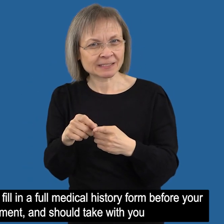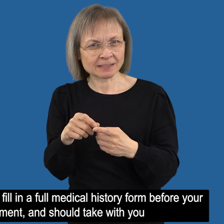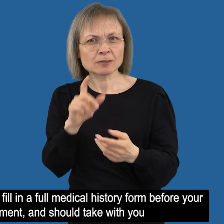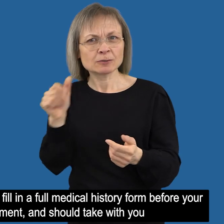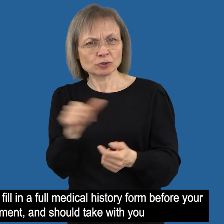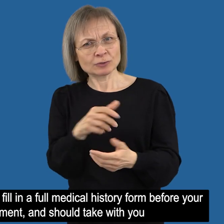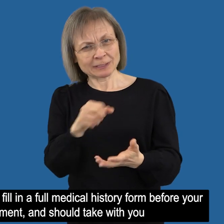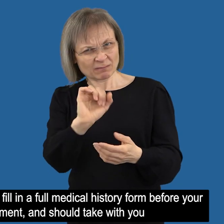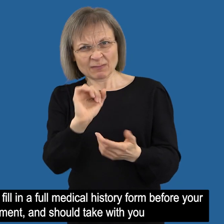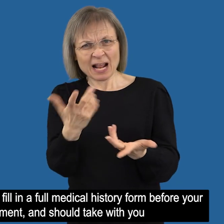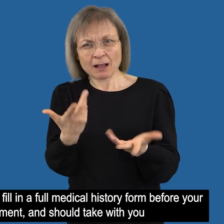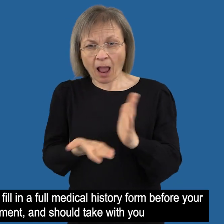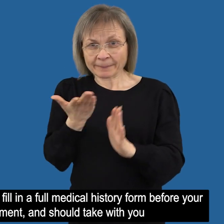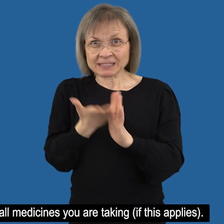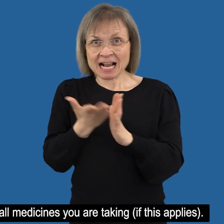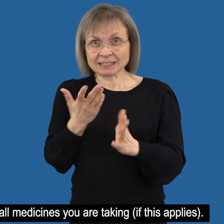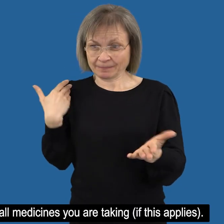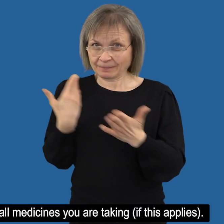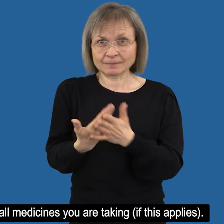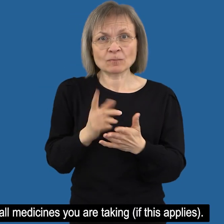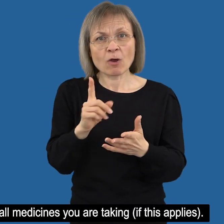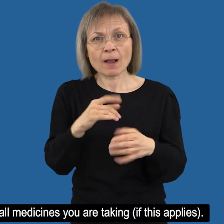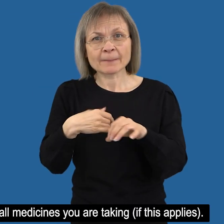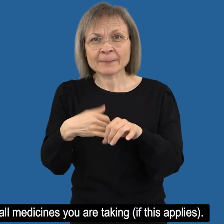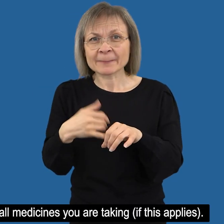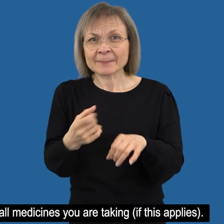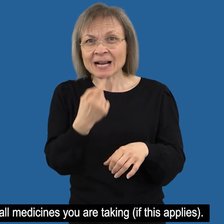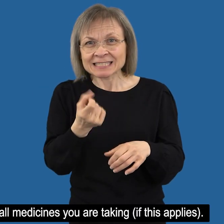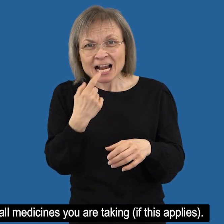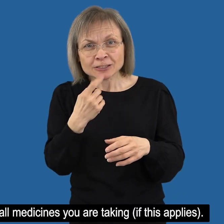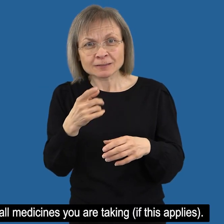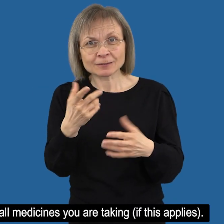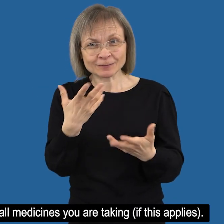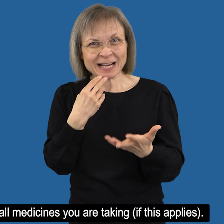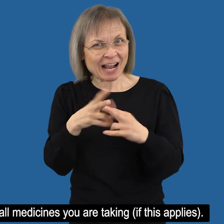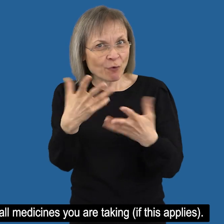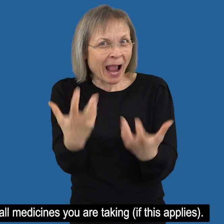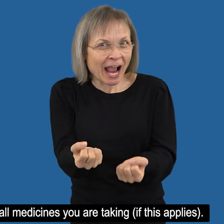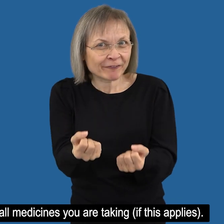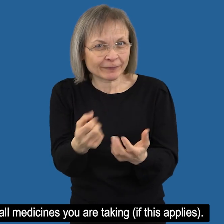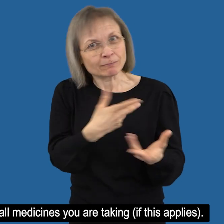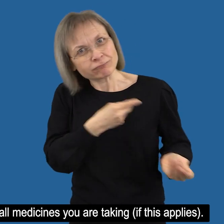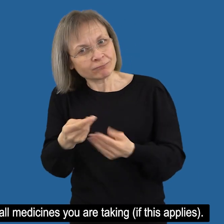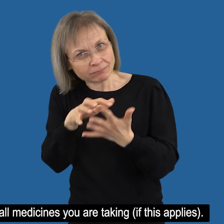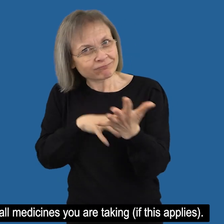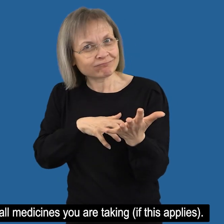history form before your appointment, and should take with you an up-to-date list of all medicines you are taking, if this